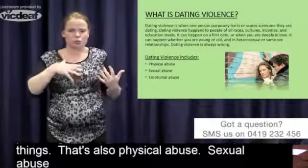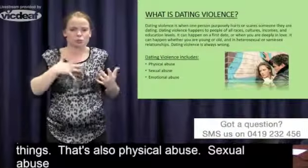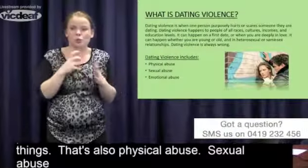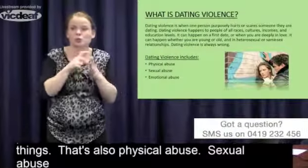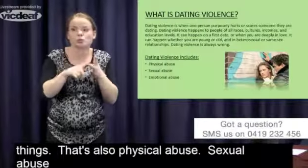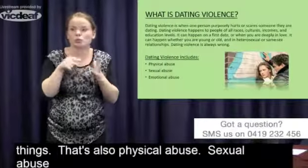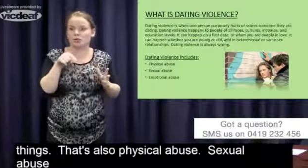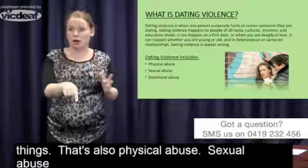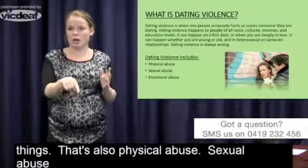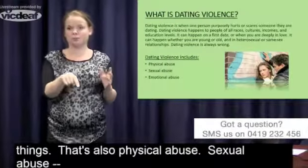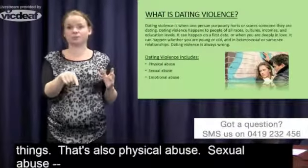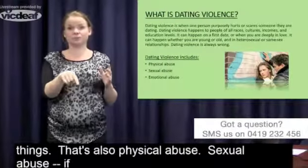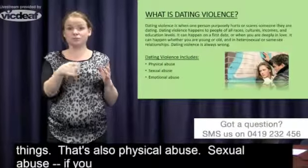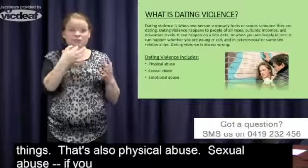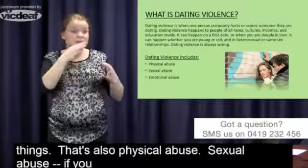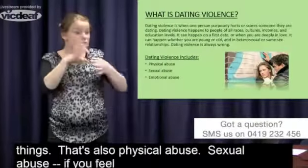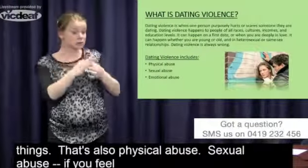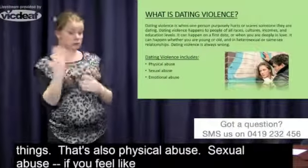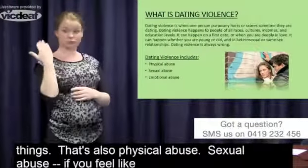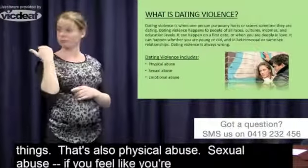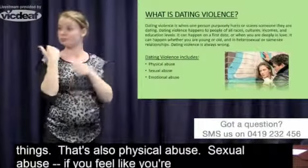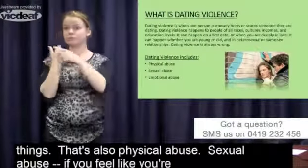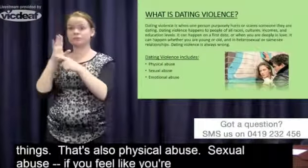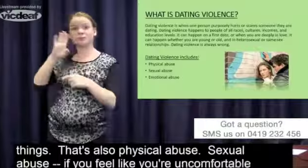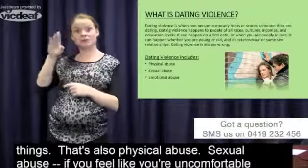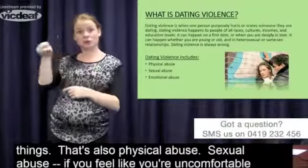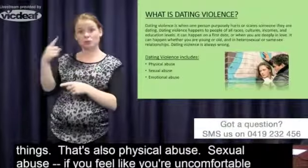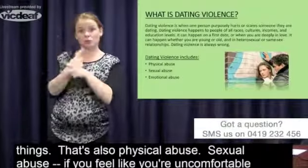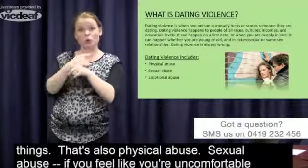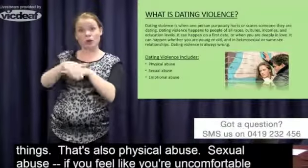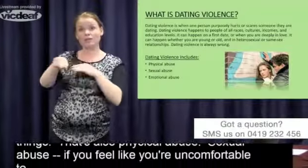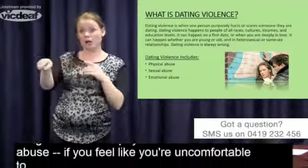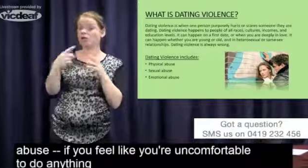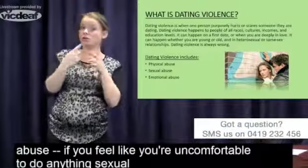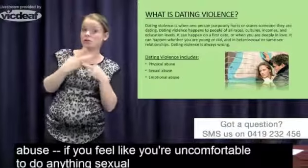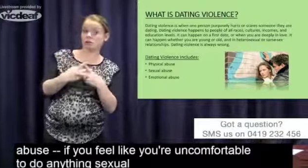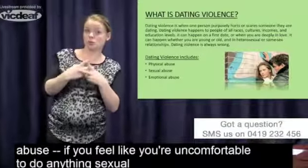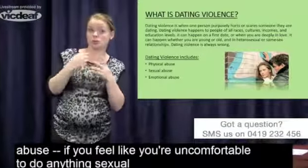If you feel like you're uncomfortable to do anything sexually with your partner.